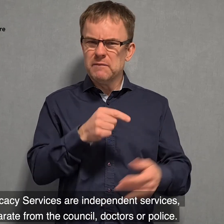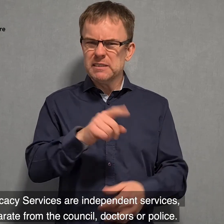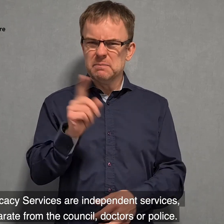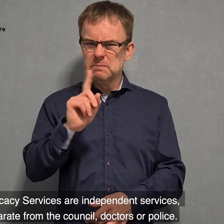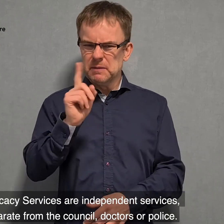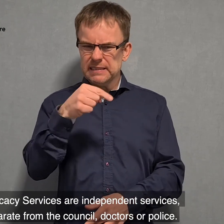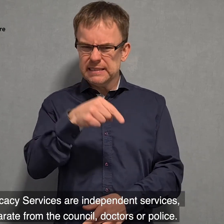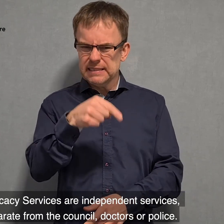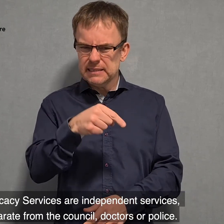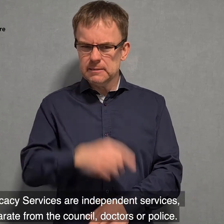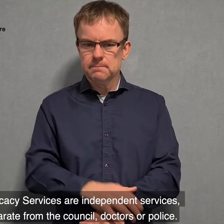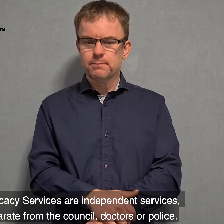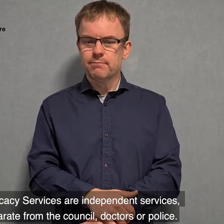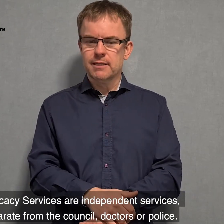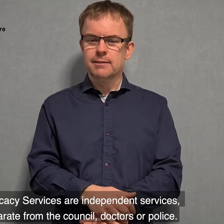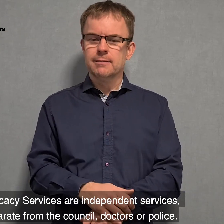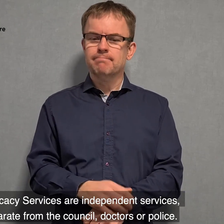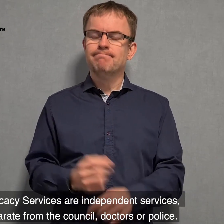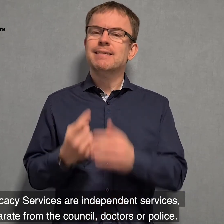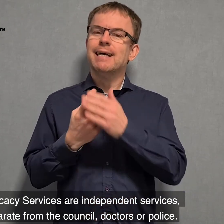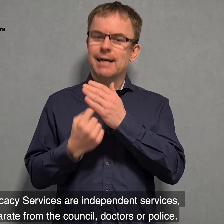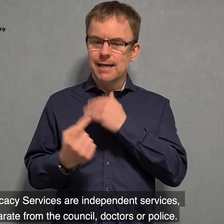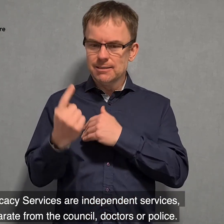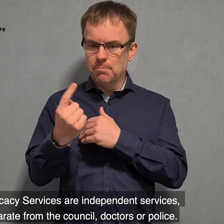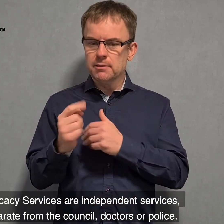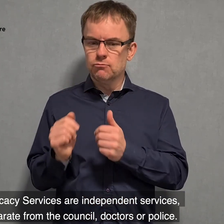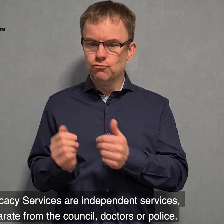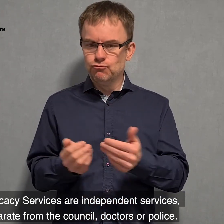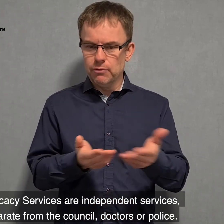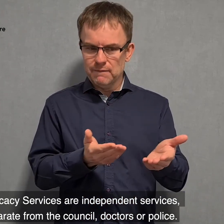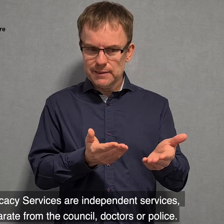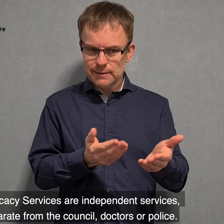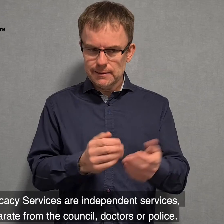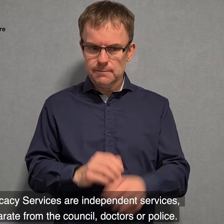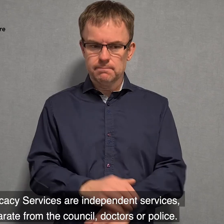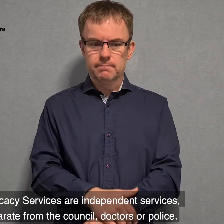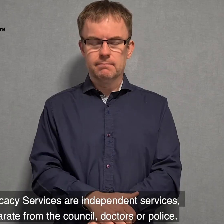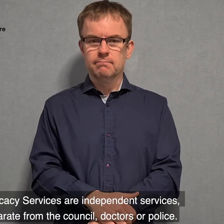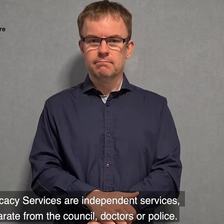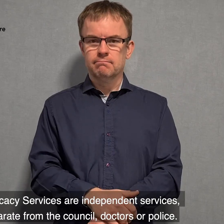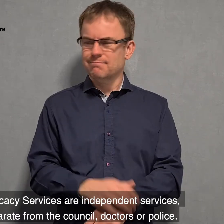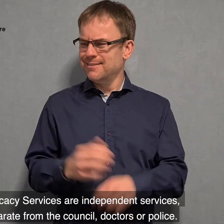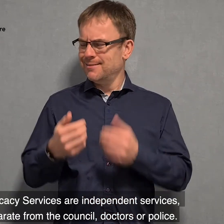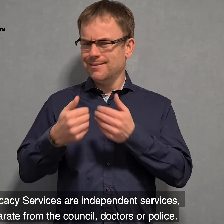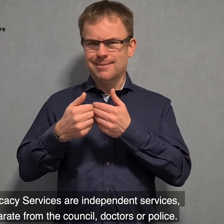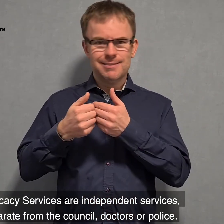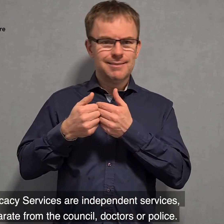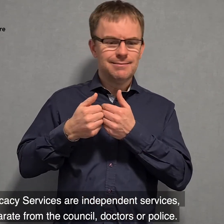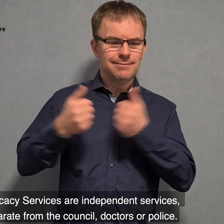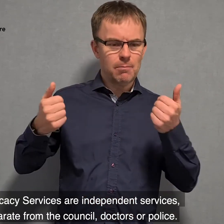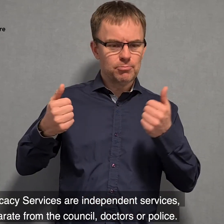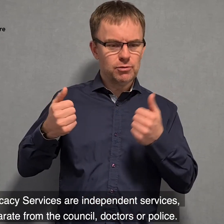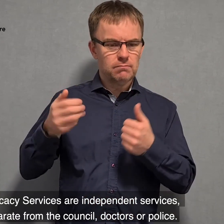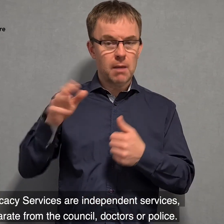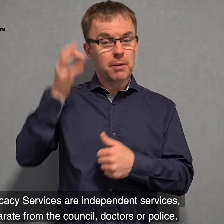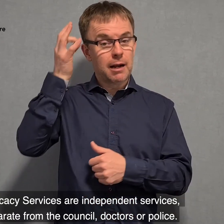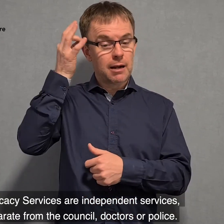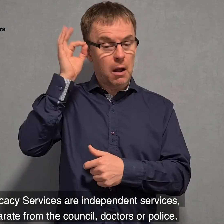Advocacy services are independent services separate from the